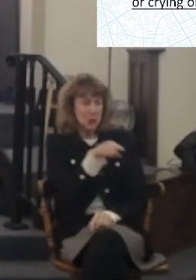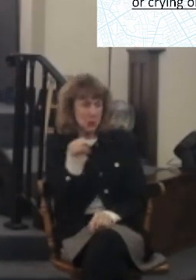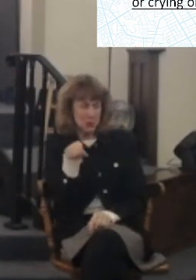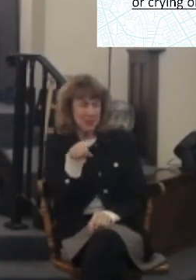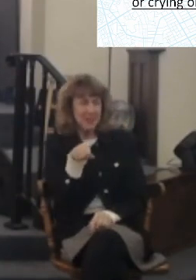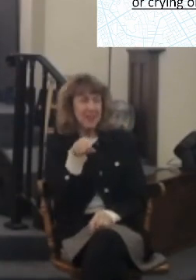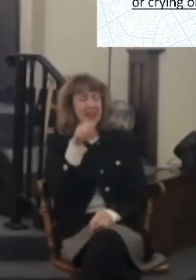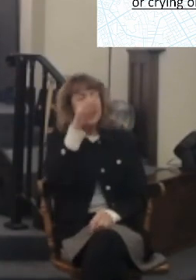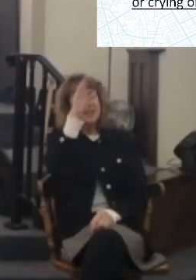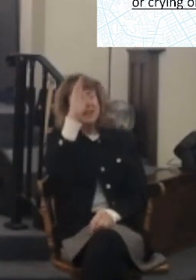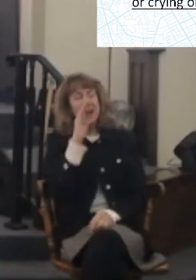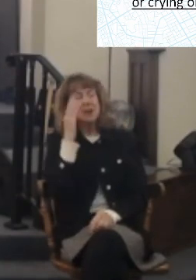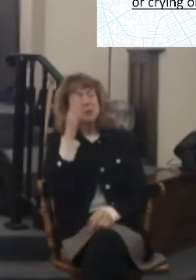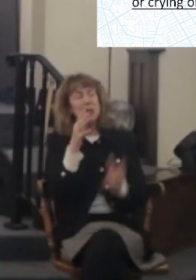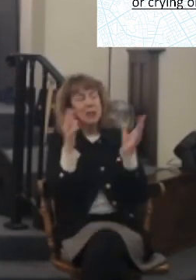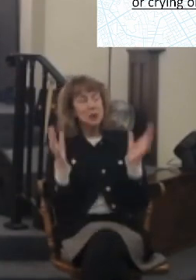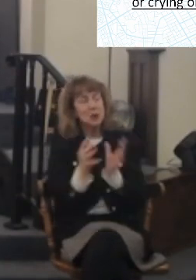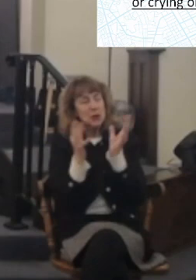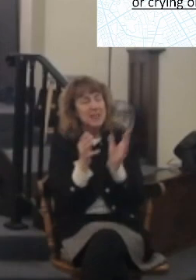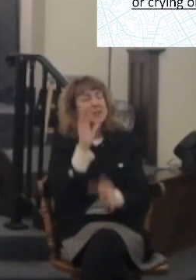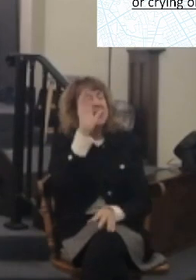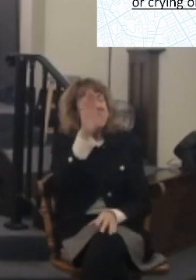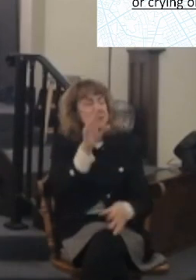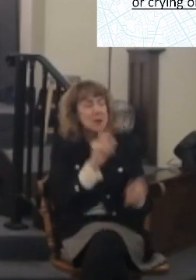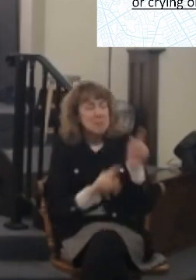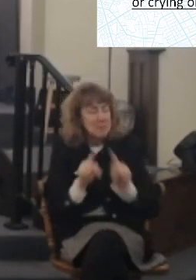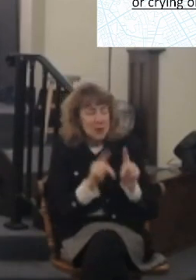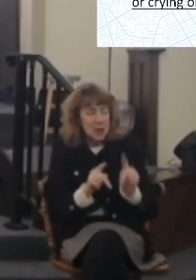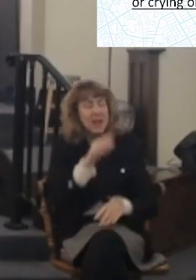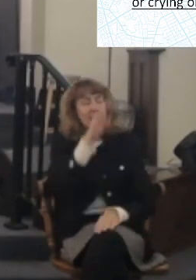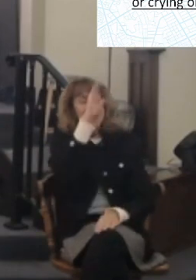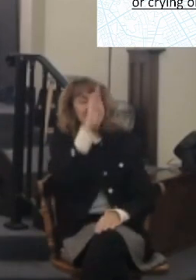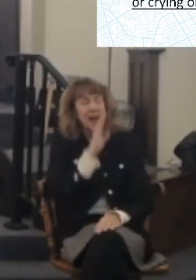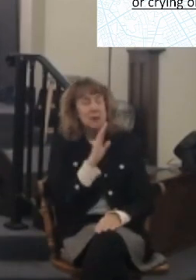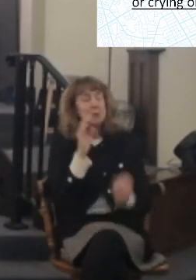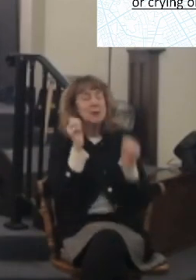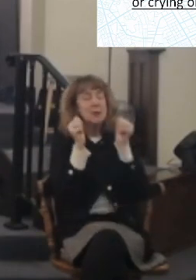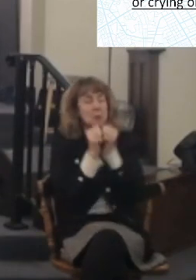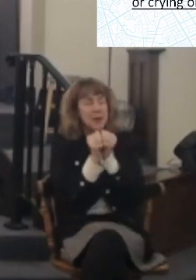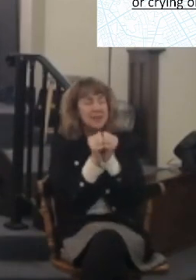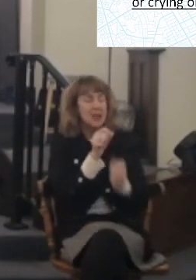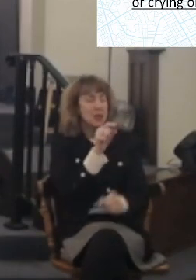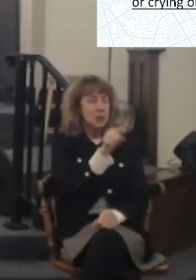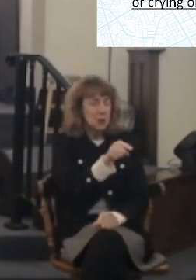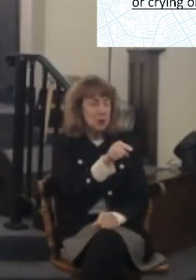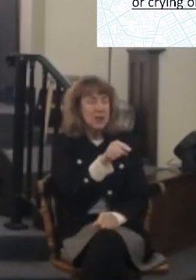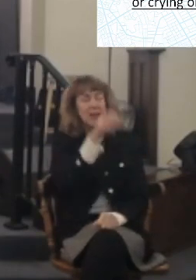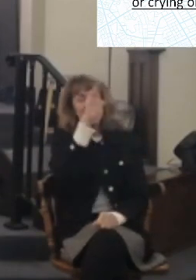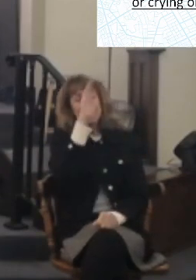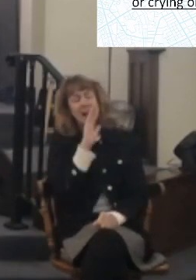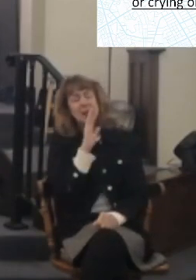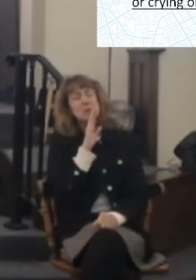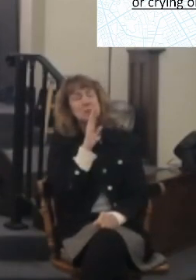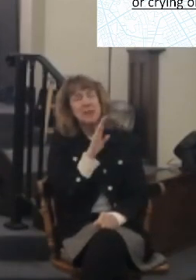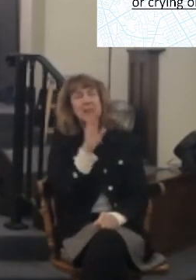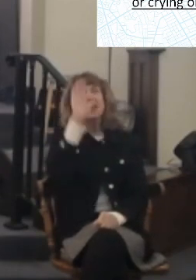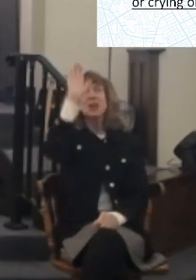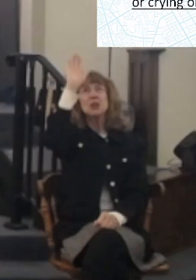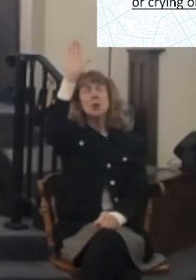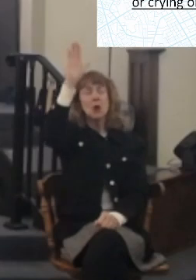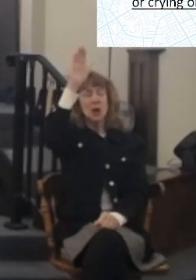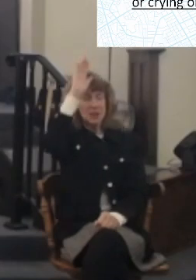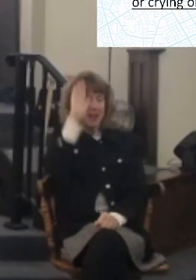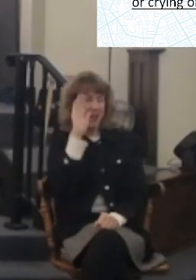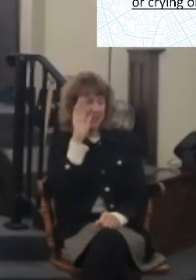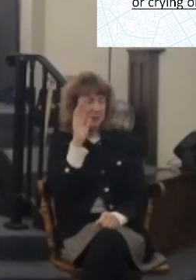people, and God himself will be with them and be their God. And this